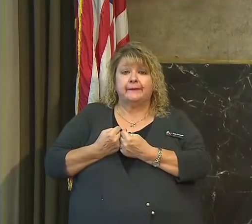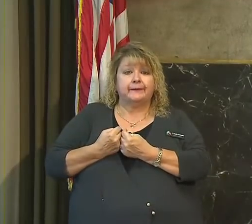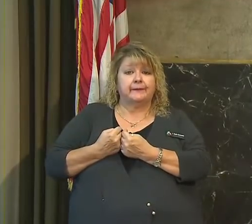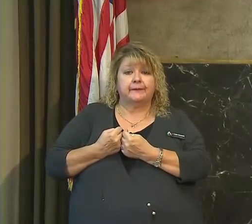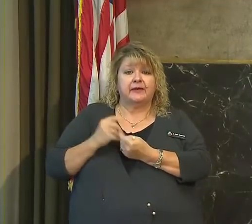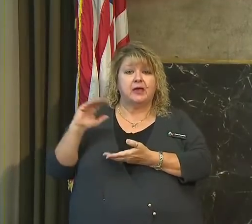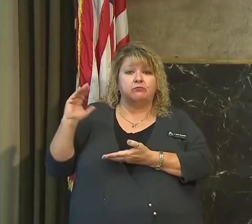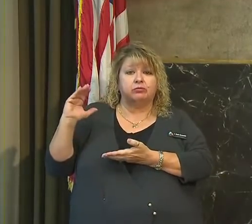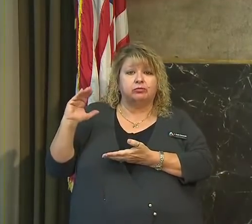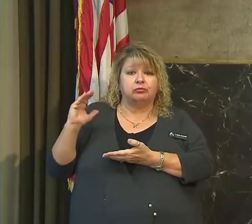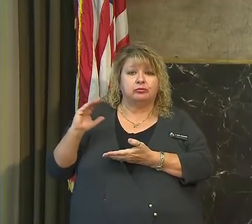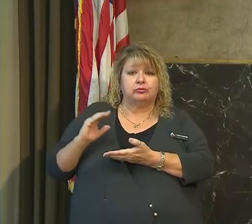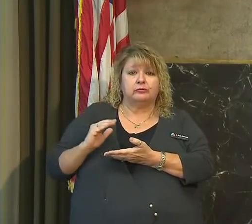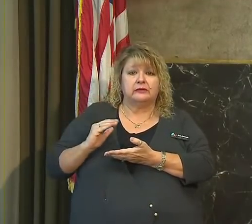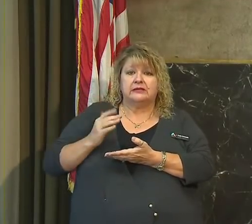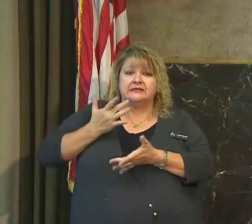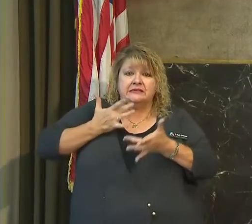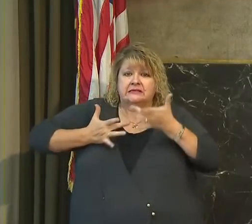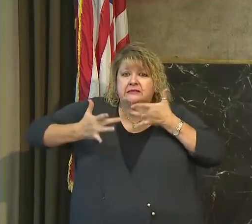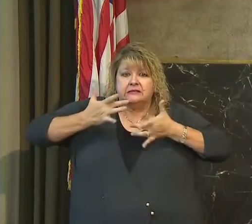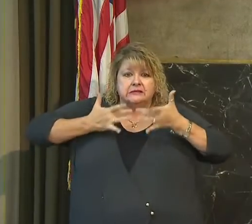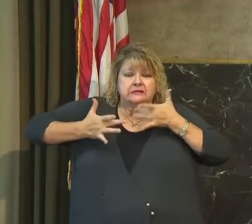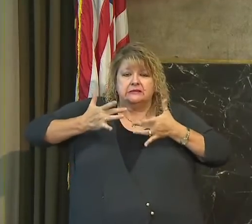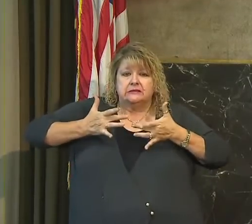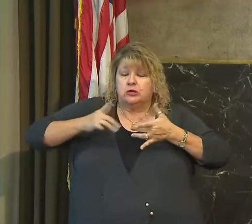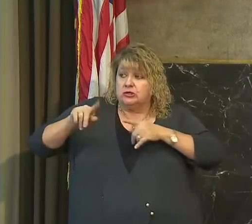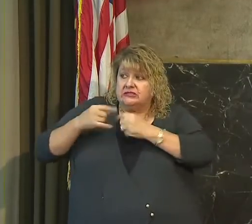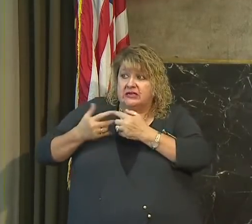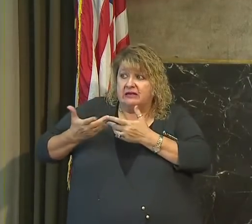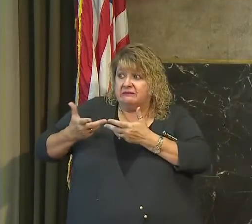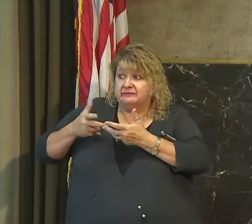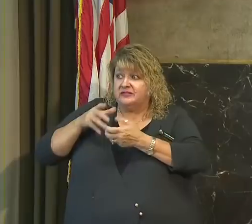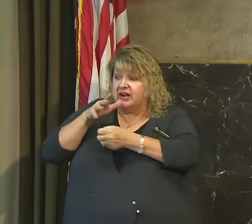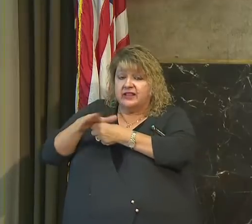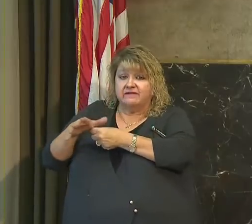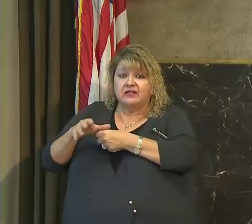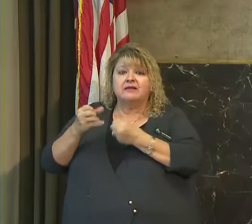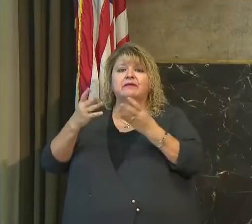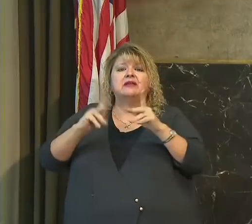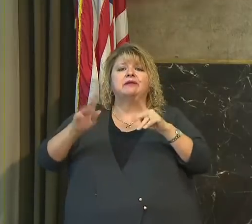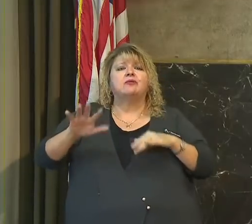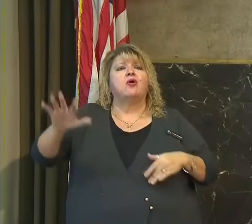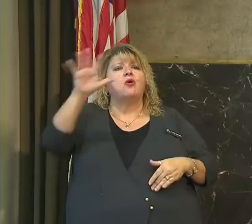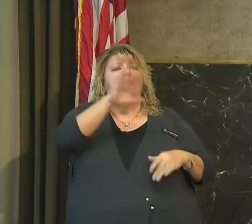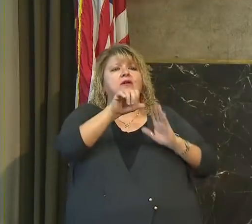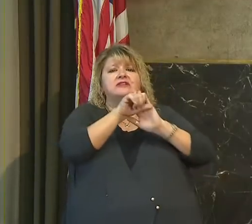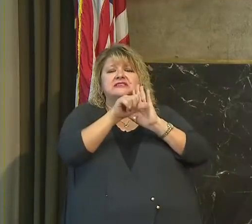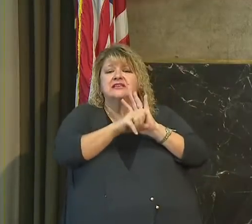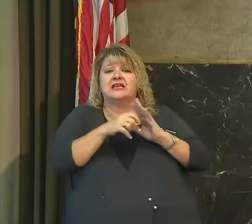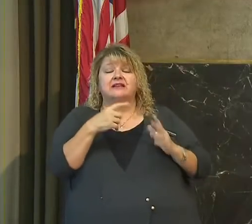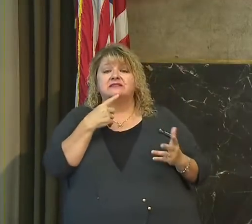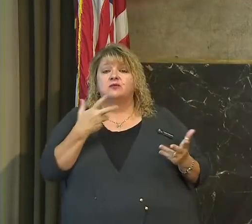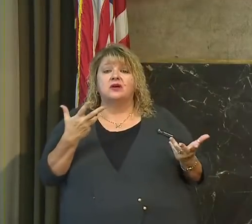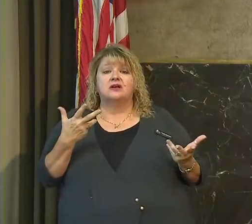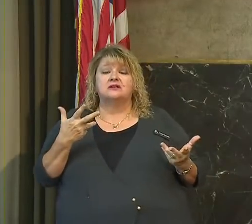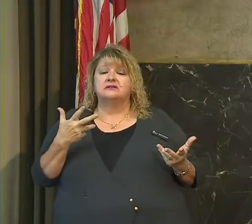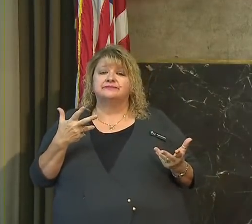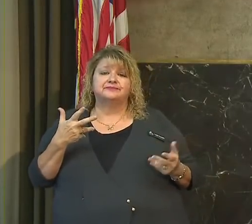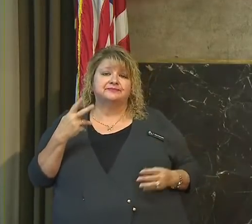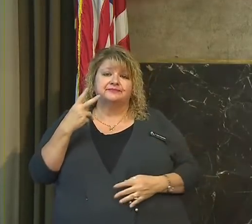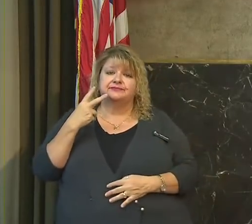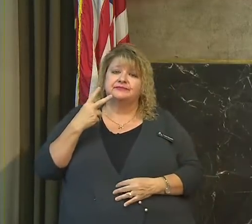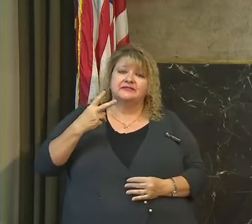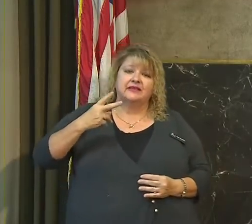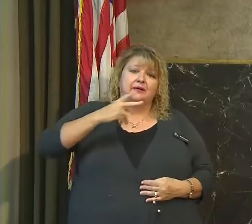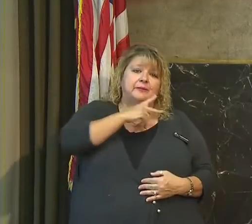stretched uncomfortably thin. And I've heard from numerous clinicians across the state this past week that they continue to see